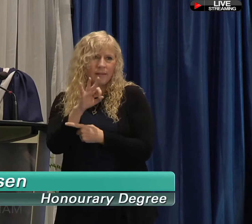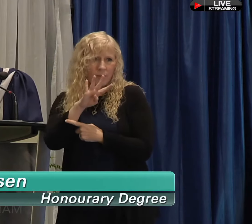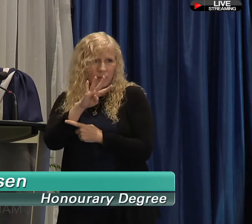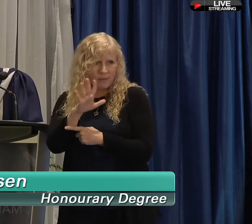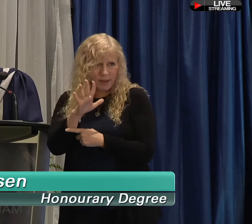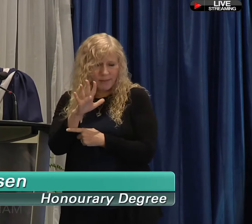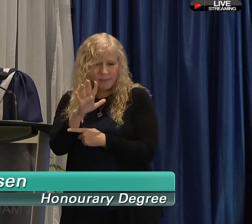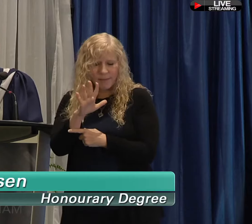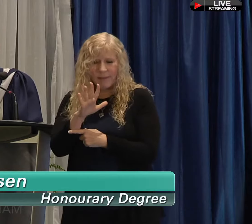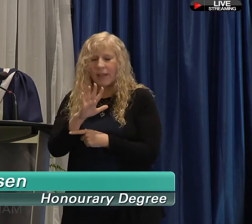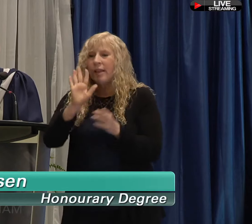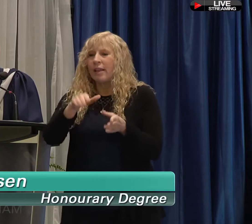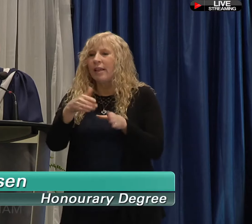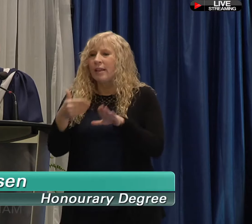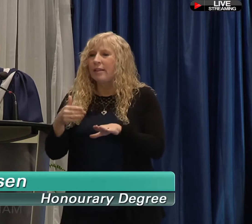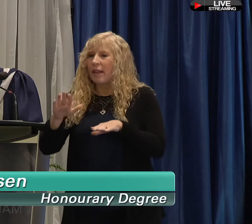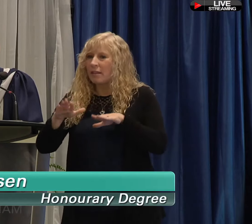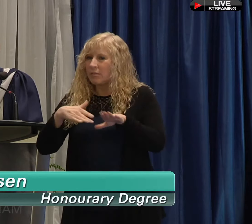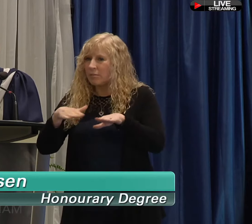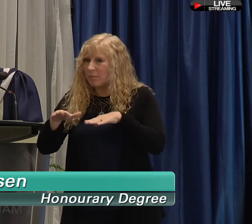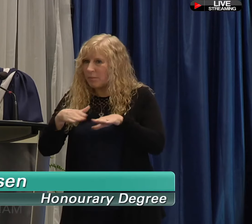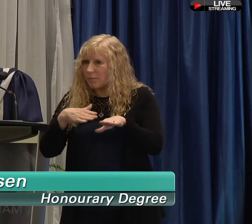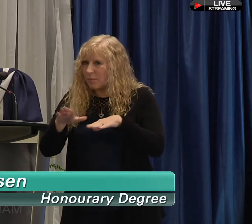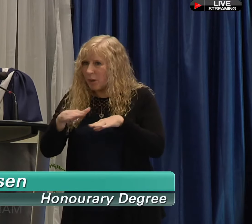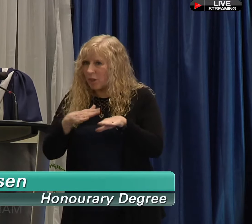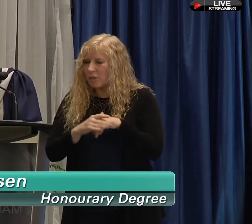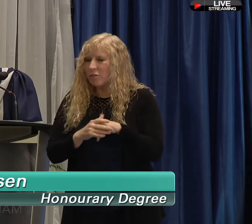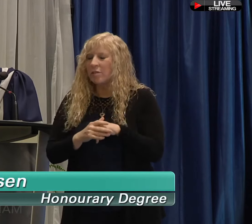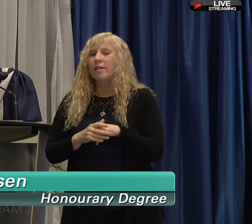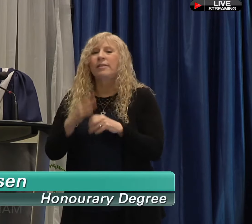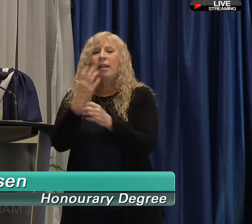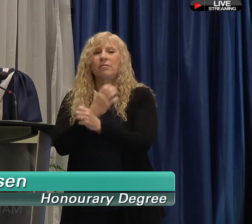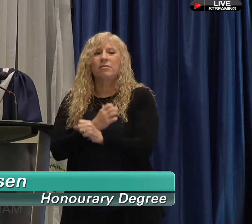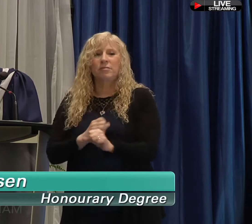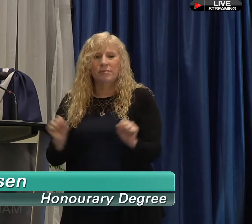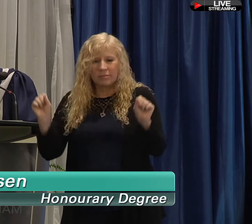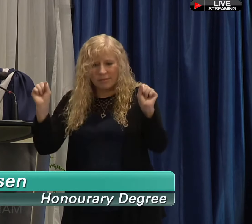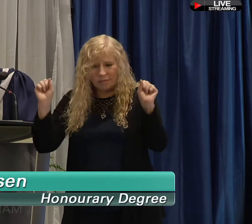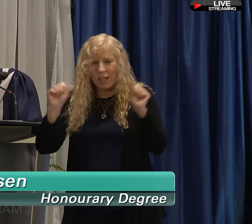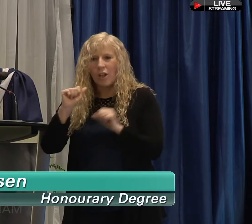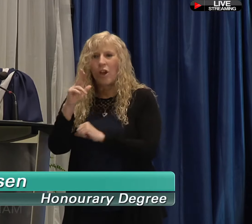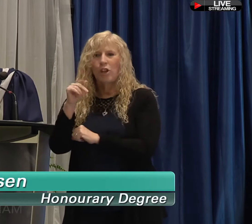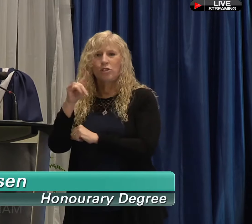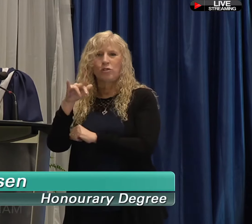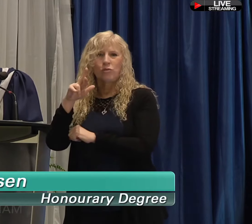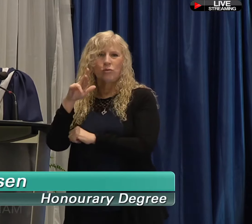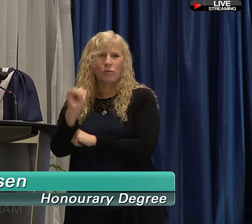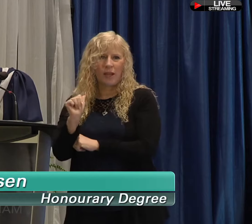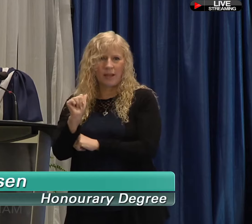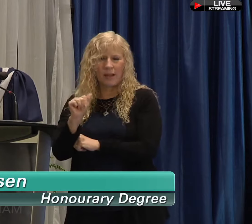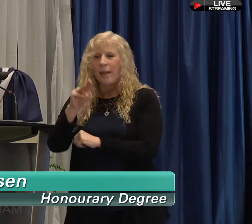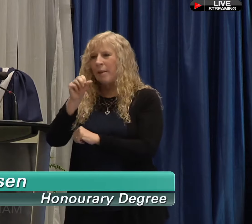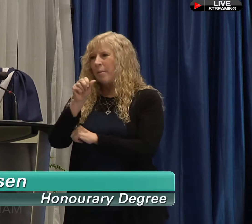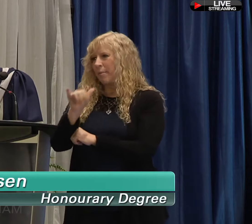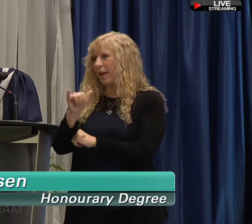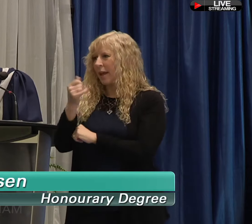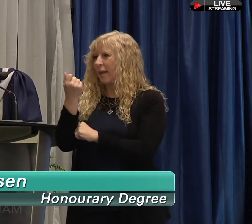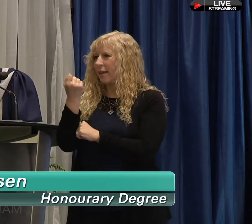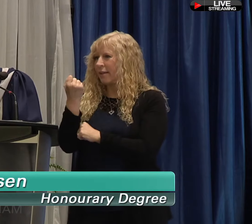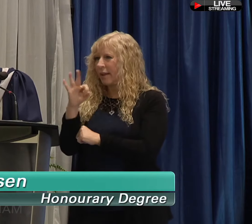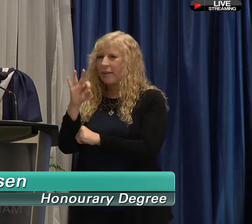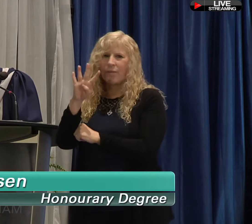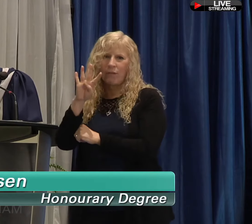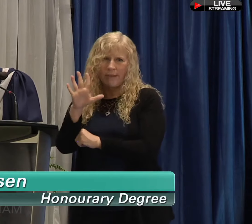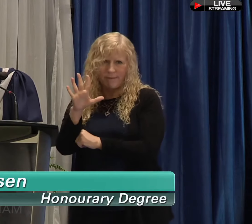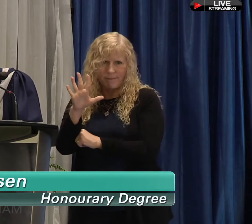1945 on a death march, and I was eventually liberated in Ebensee, Austria, in May 1945.